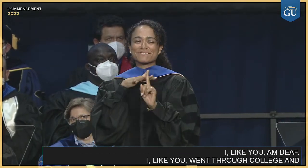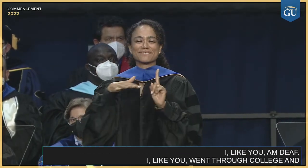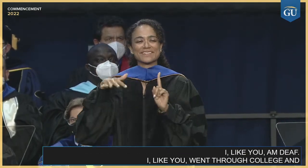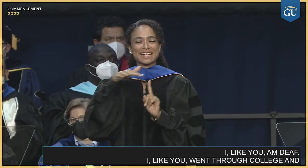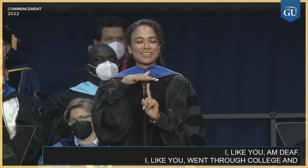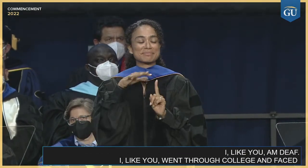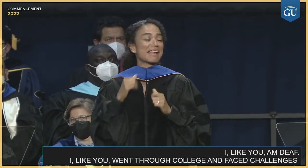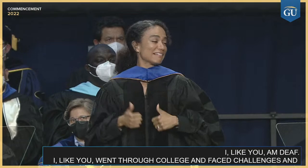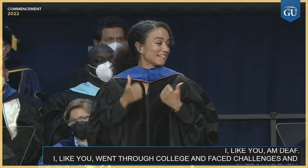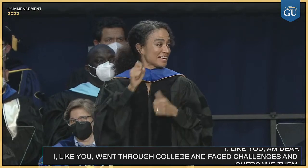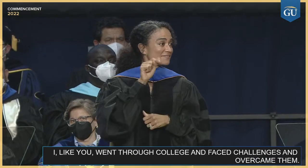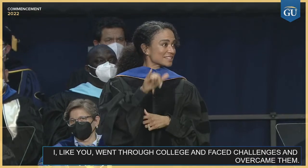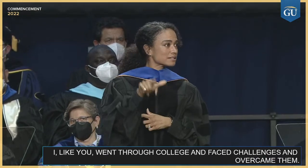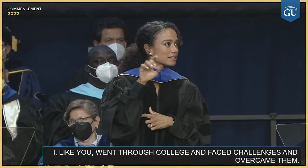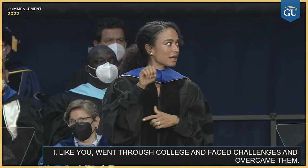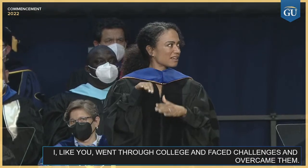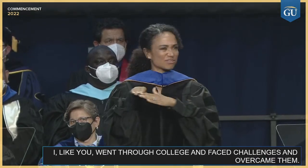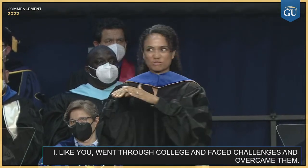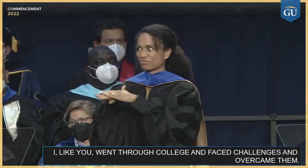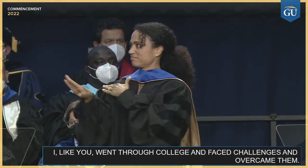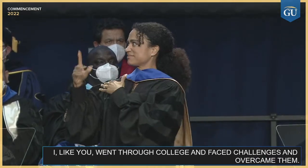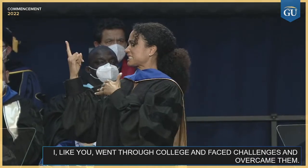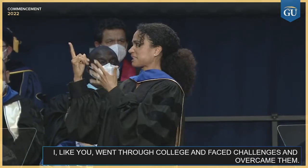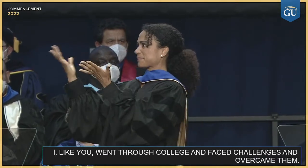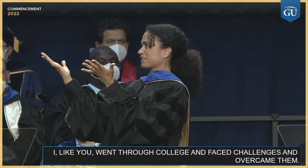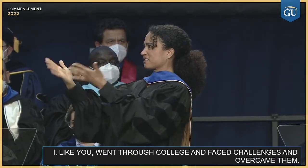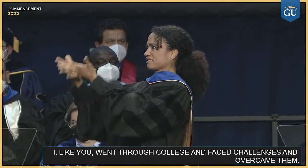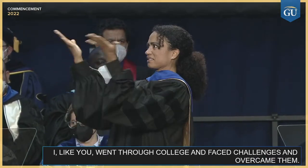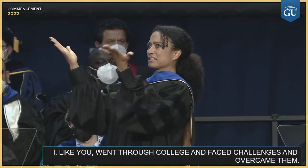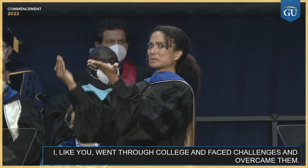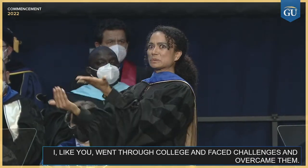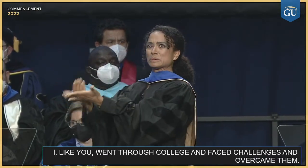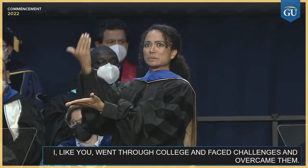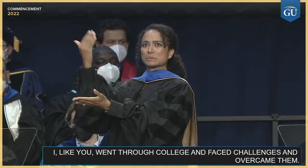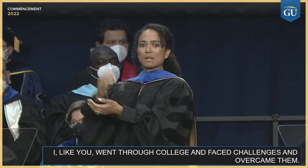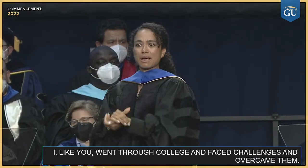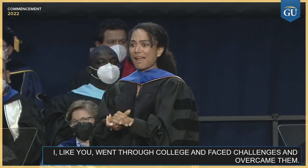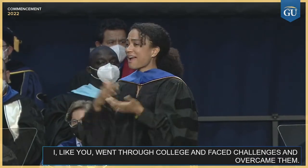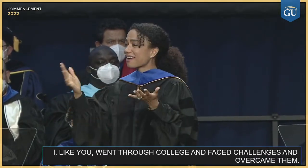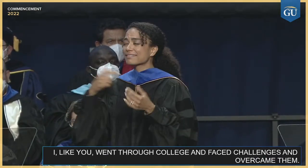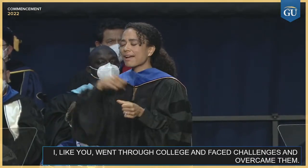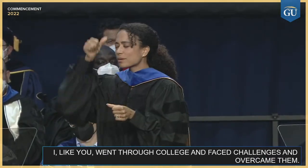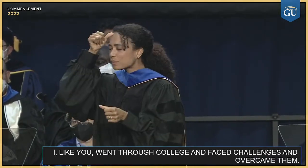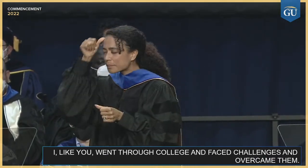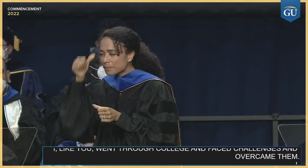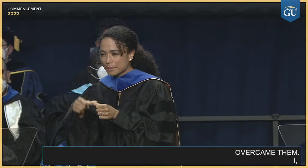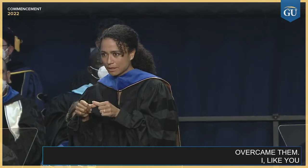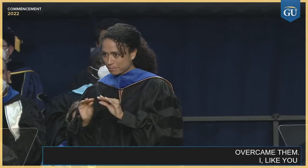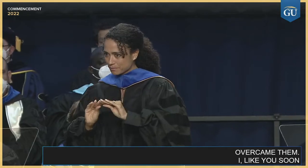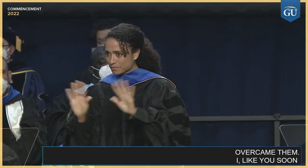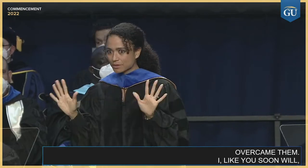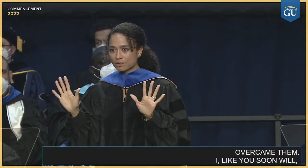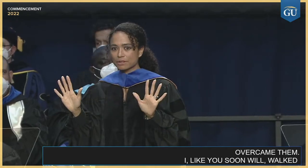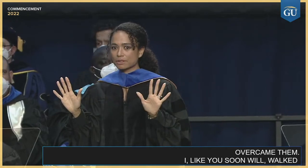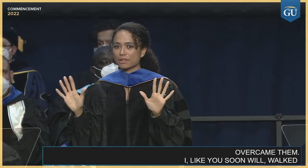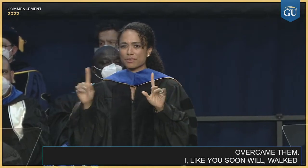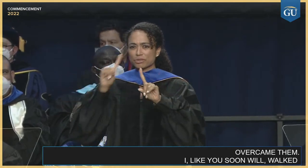away from a very familiar environment and lifestyle into something brand new. I can remember